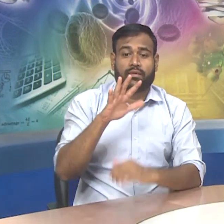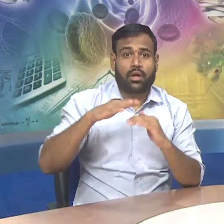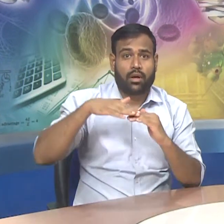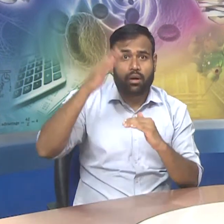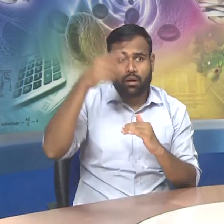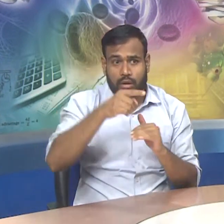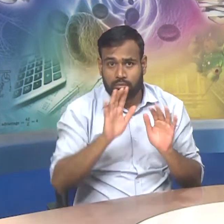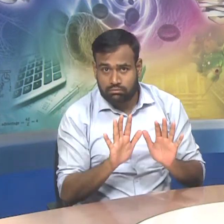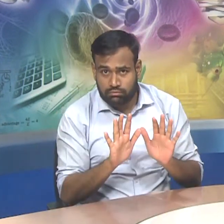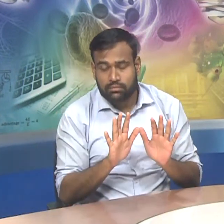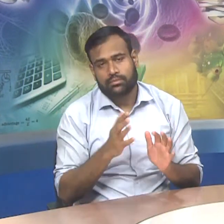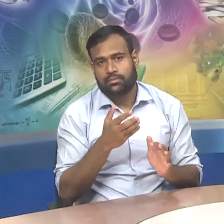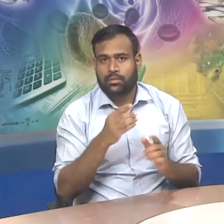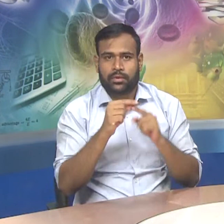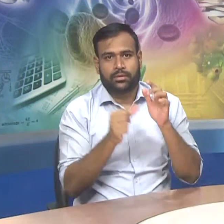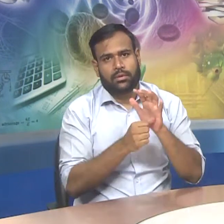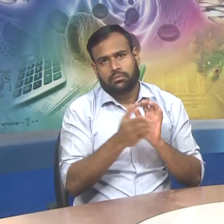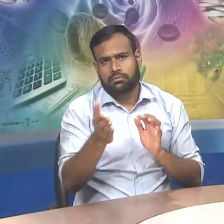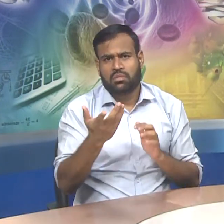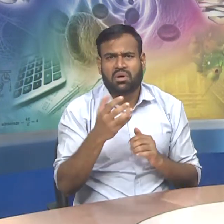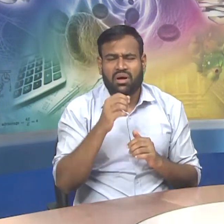And the age,